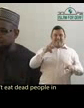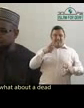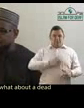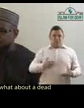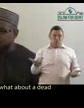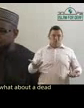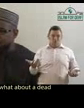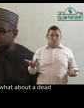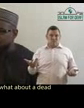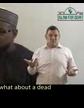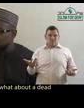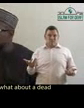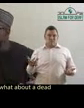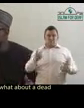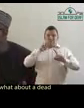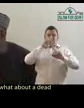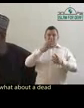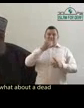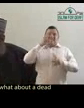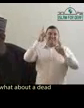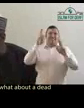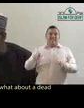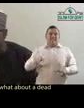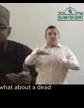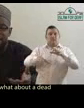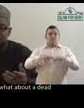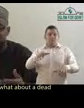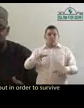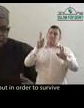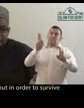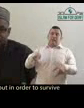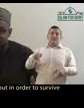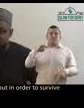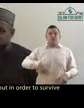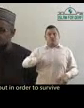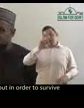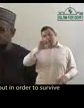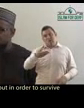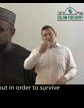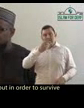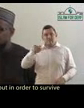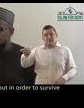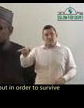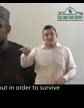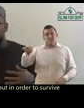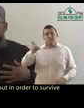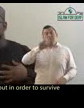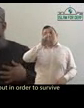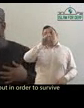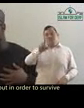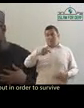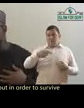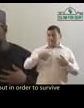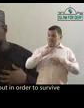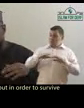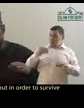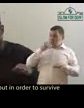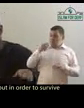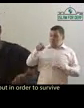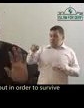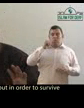Islam. You can't eat a dead animal. What about a dead person? You can't eat a dead person. But in order to